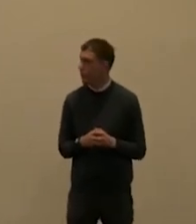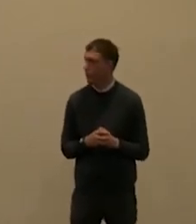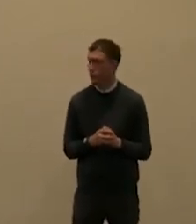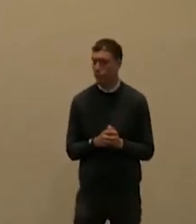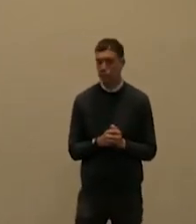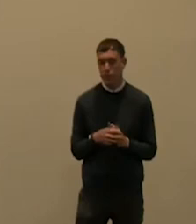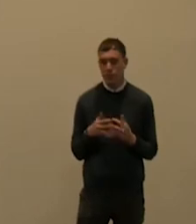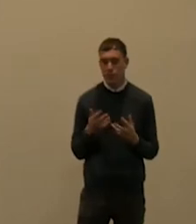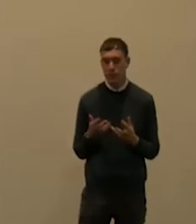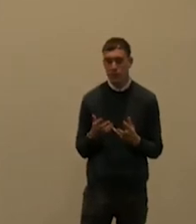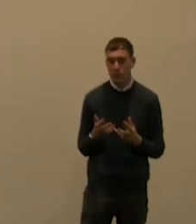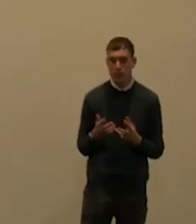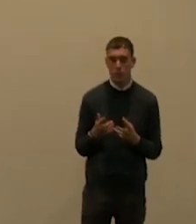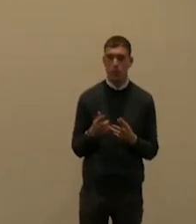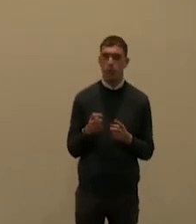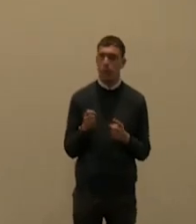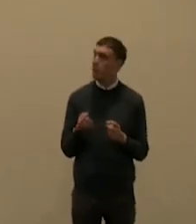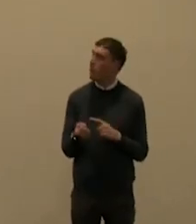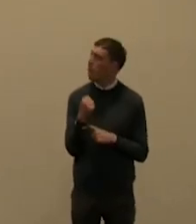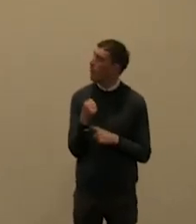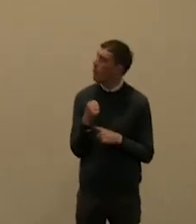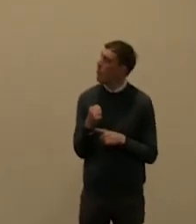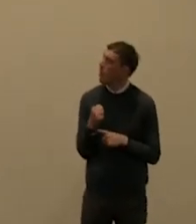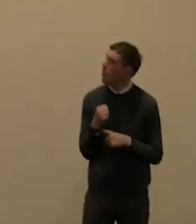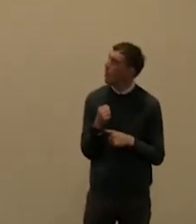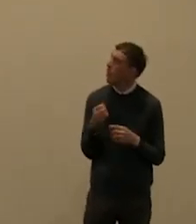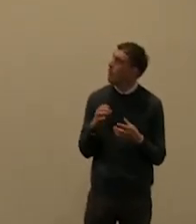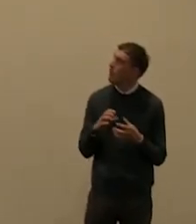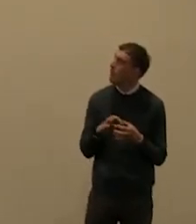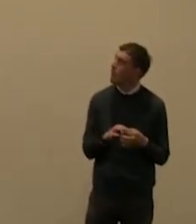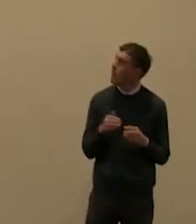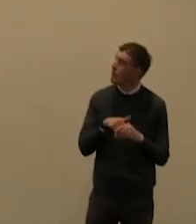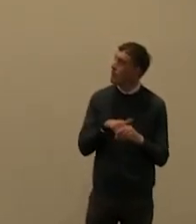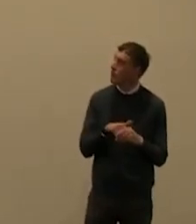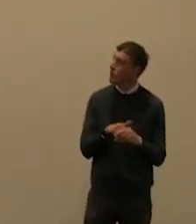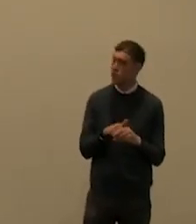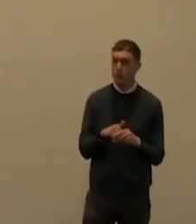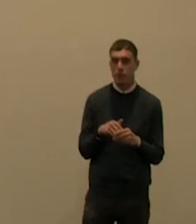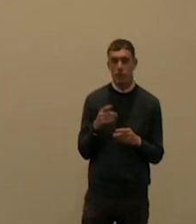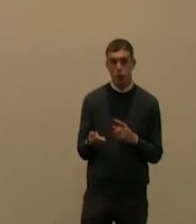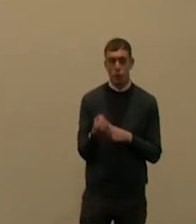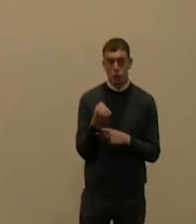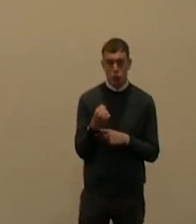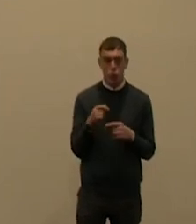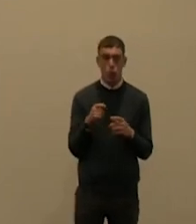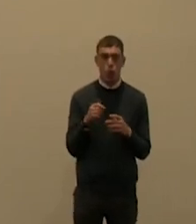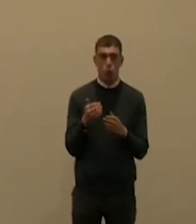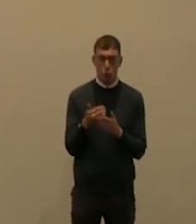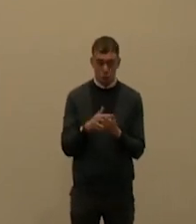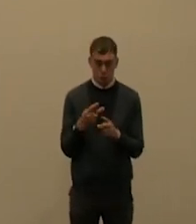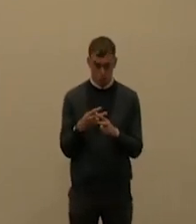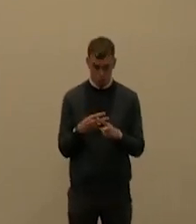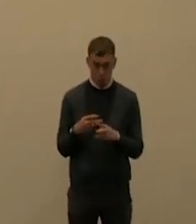about the partner integration. We have here the ability to convert the virtual WAN hub to a secure hub. You can